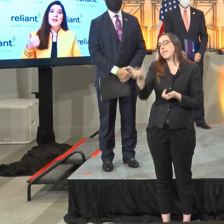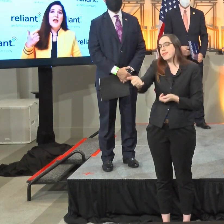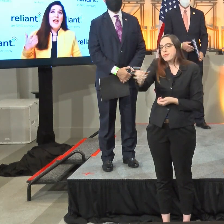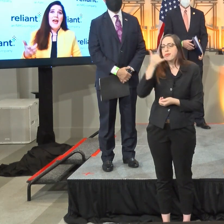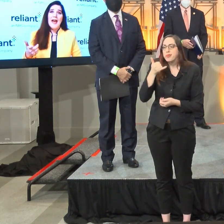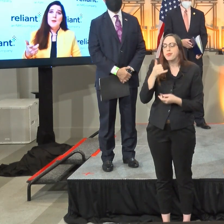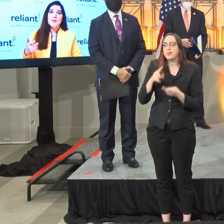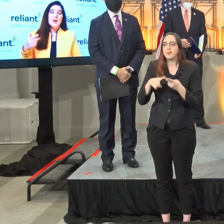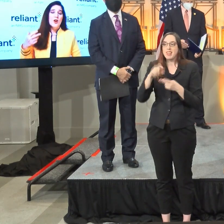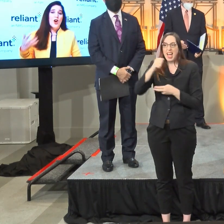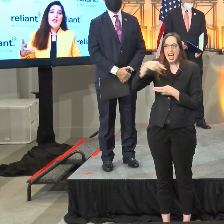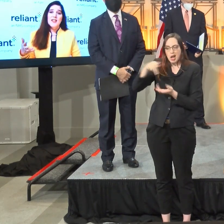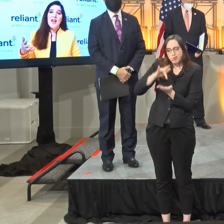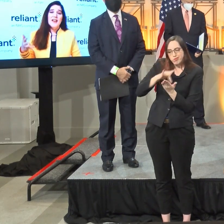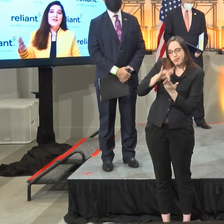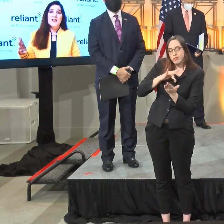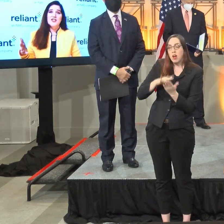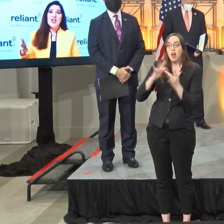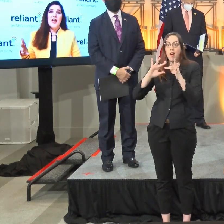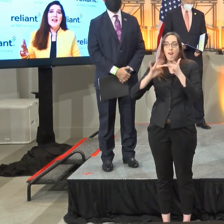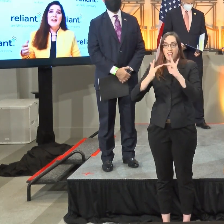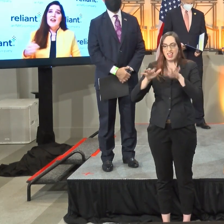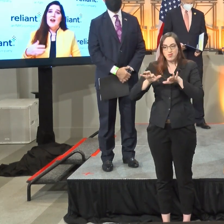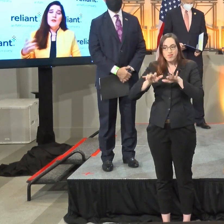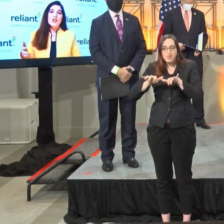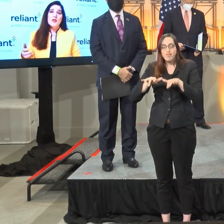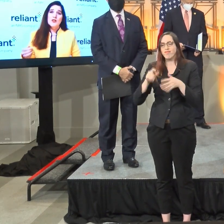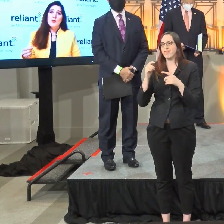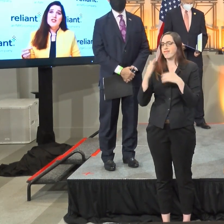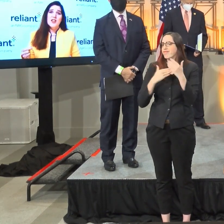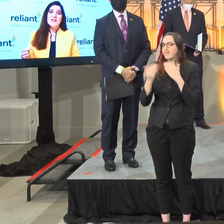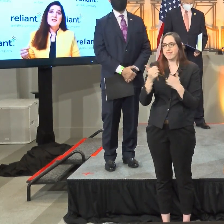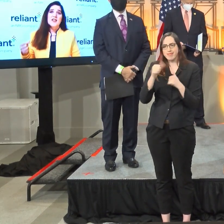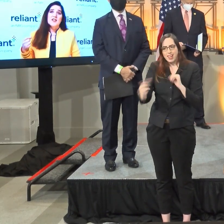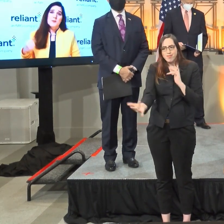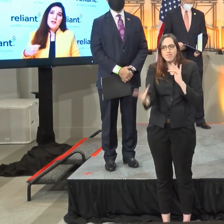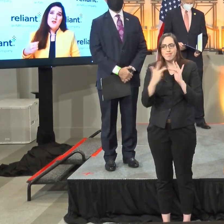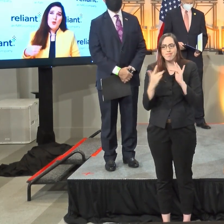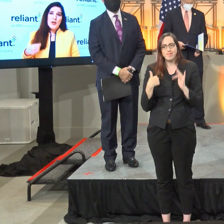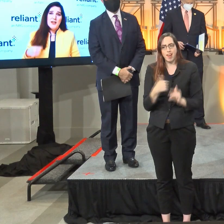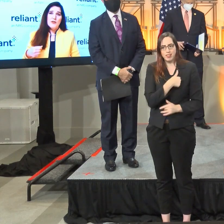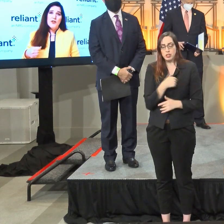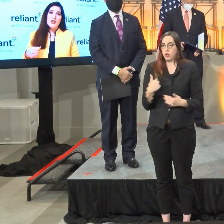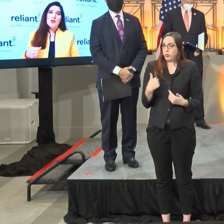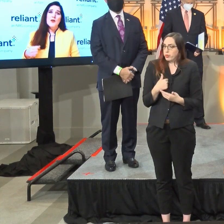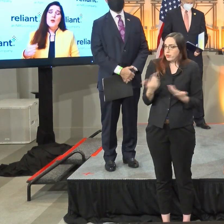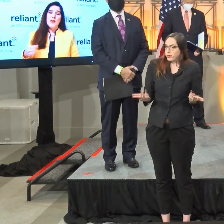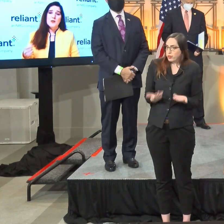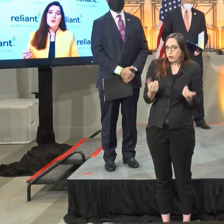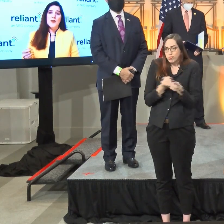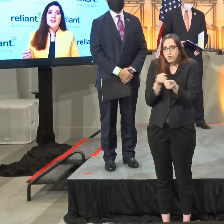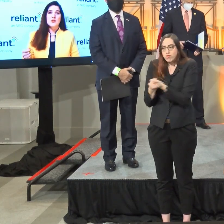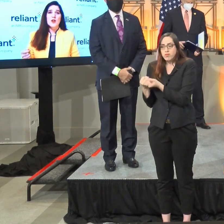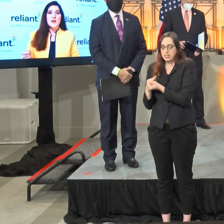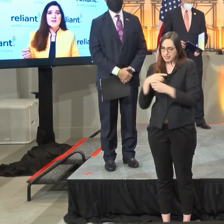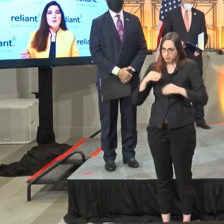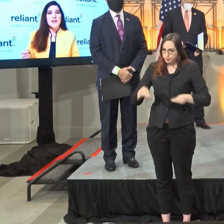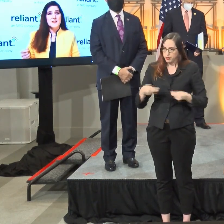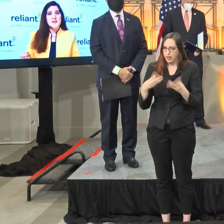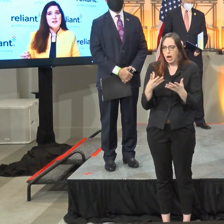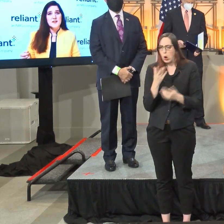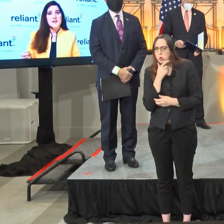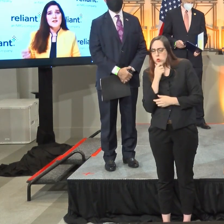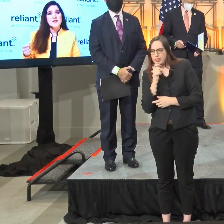phone, app, online, via chat, however you can reach us, because we're here for you and we can provide you